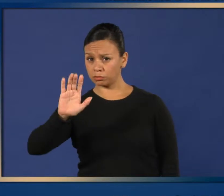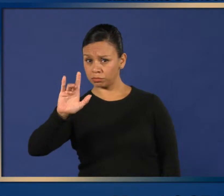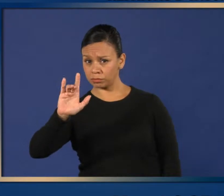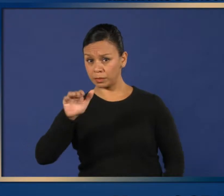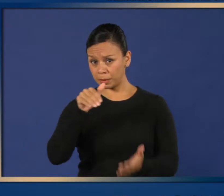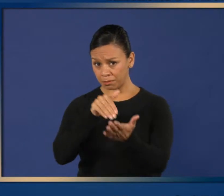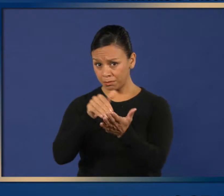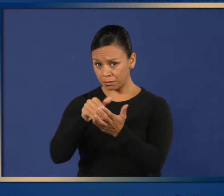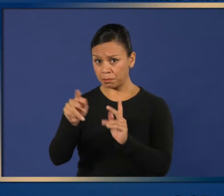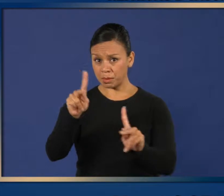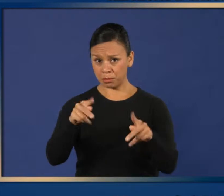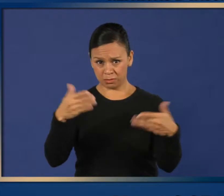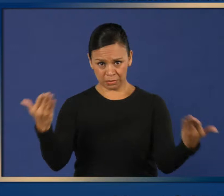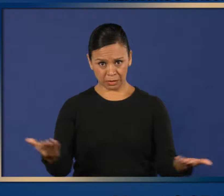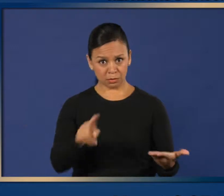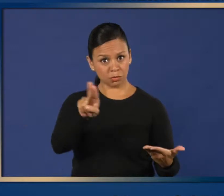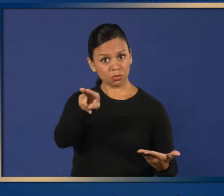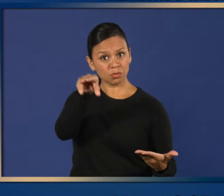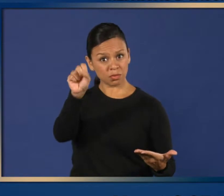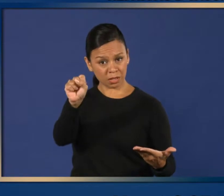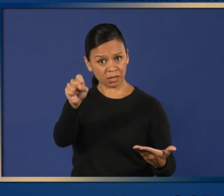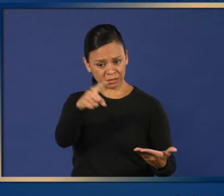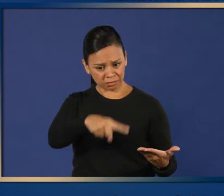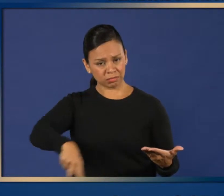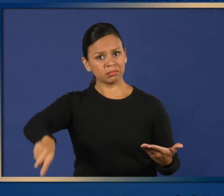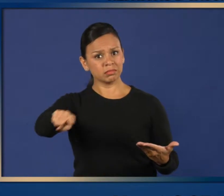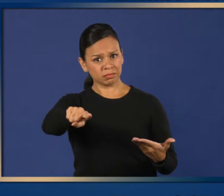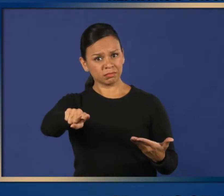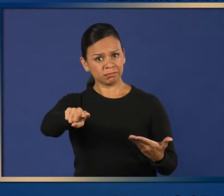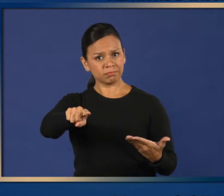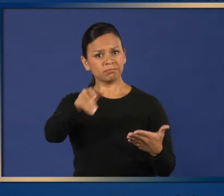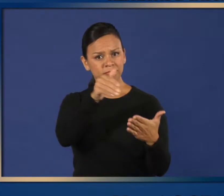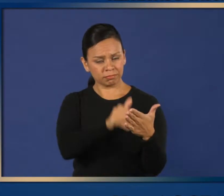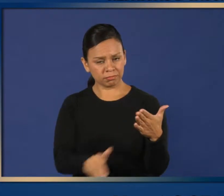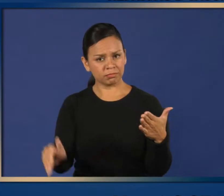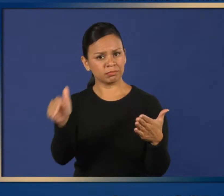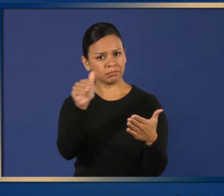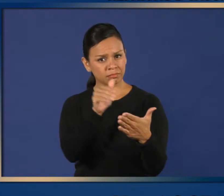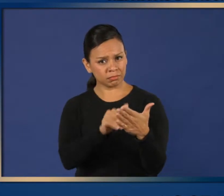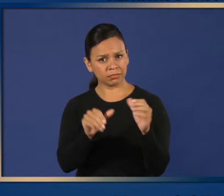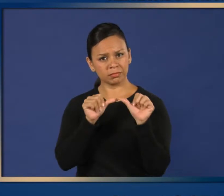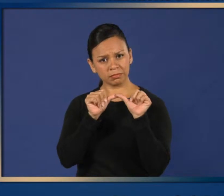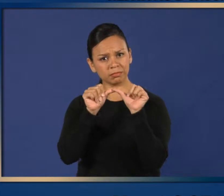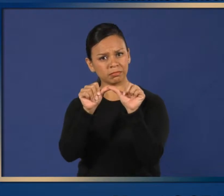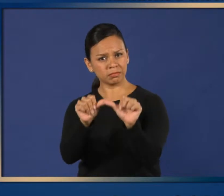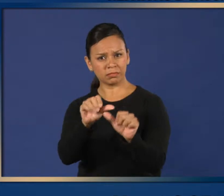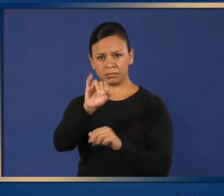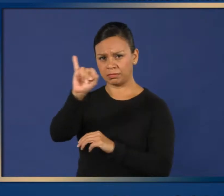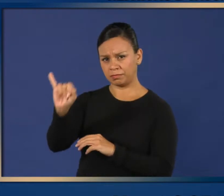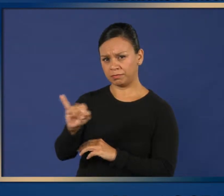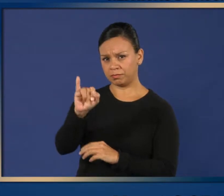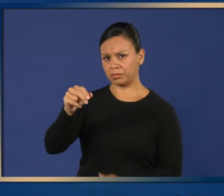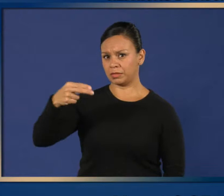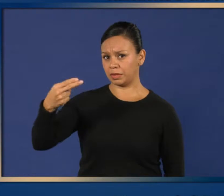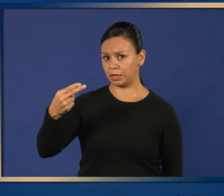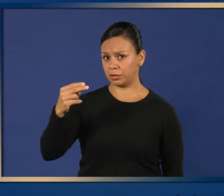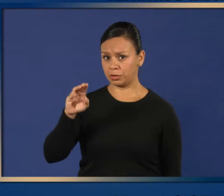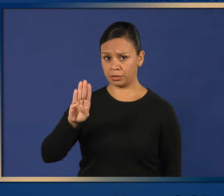1.25 million people in the United States have chronic HBV infection.